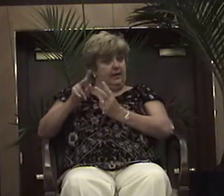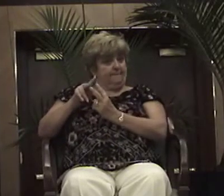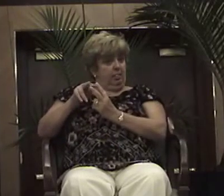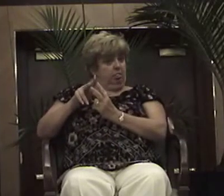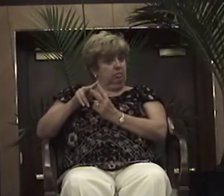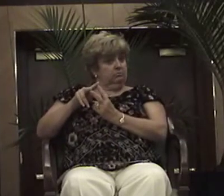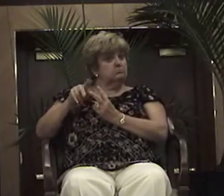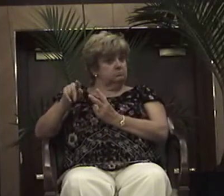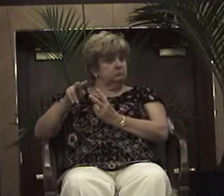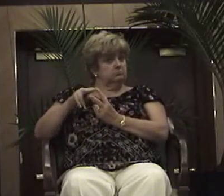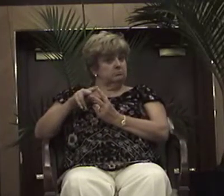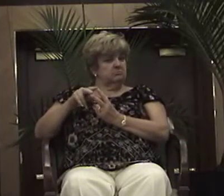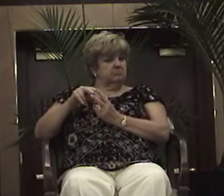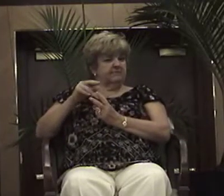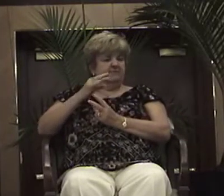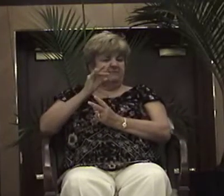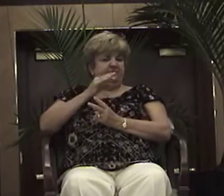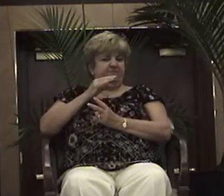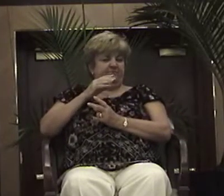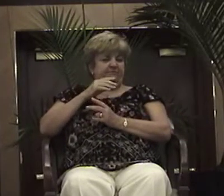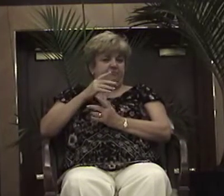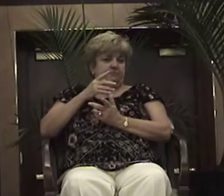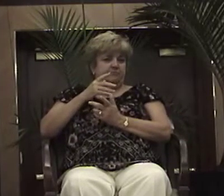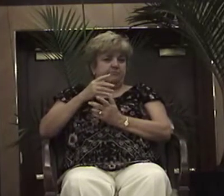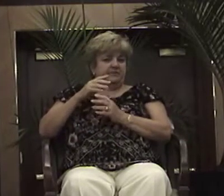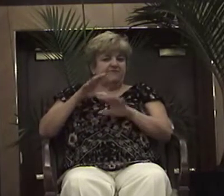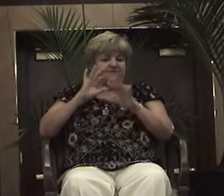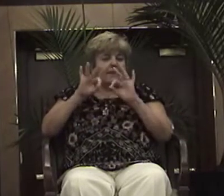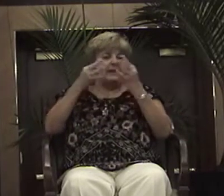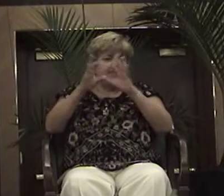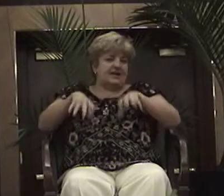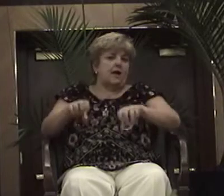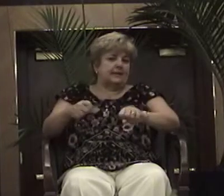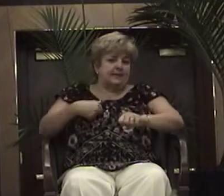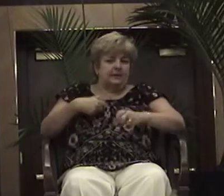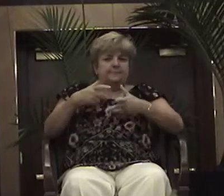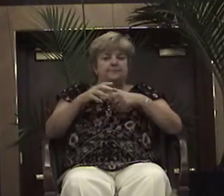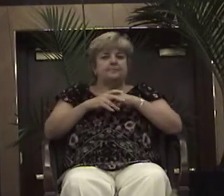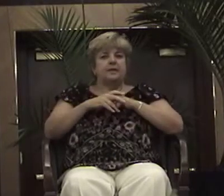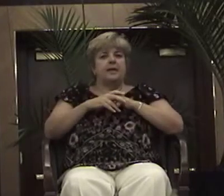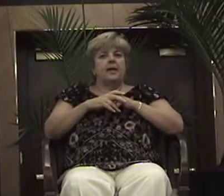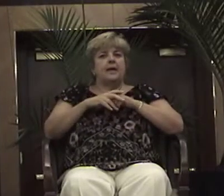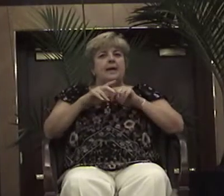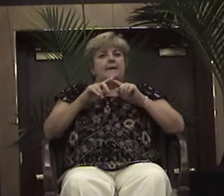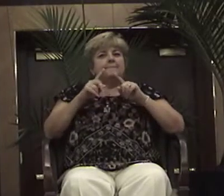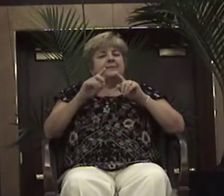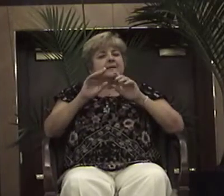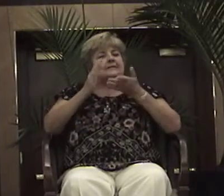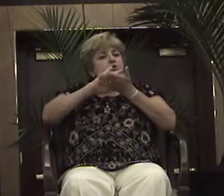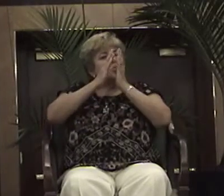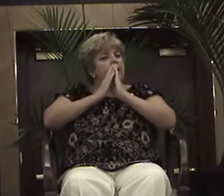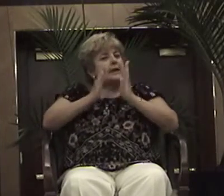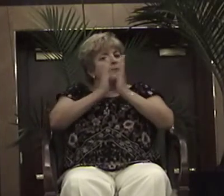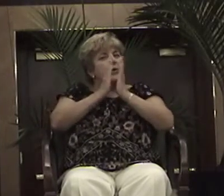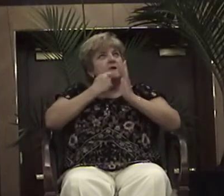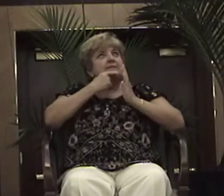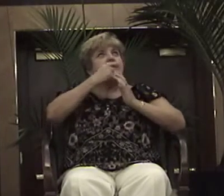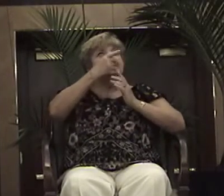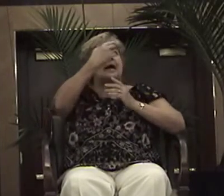I always bow my head when I say the serenity prayer, because it says God grant. And do you know, when you apply for a grant, if